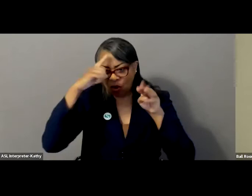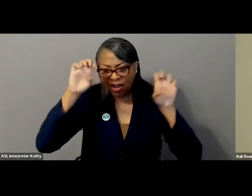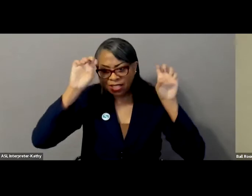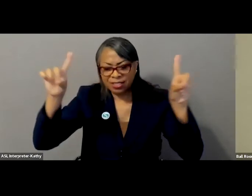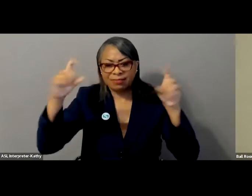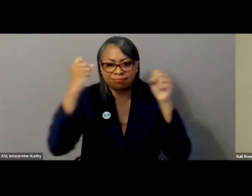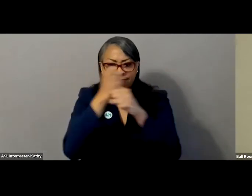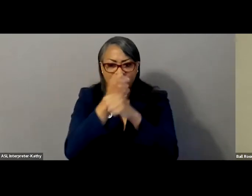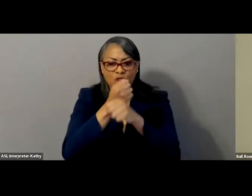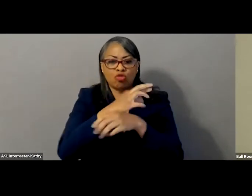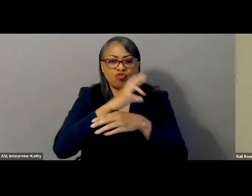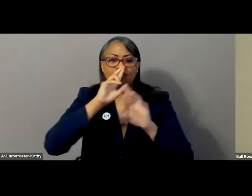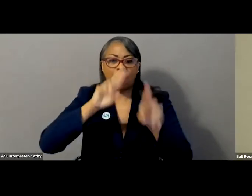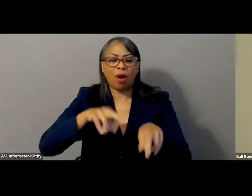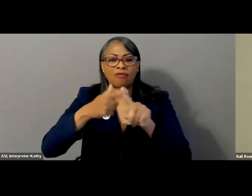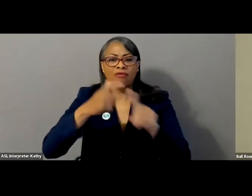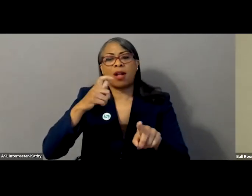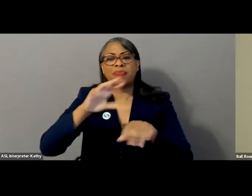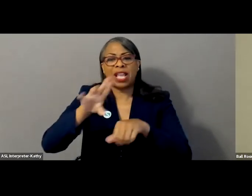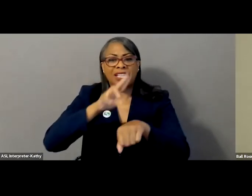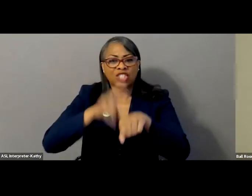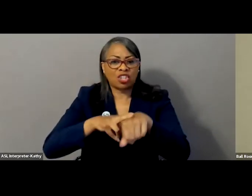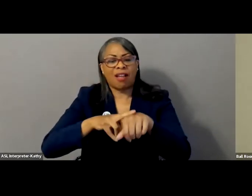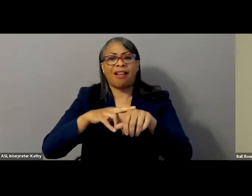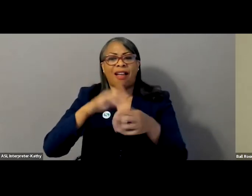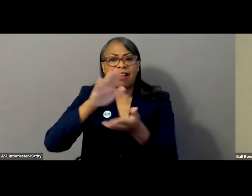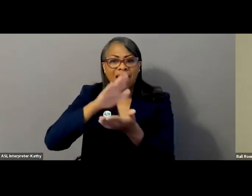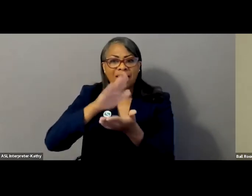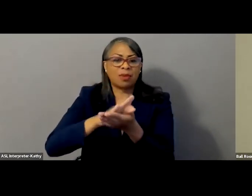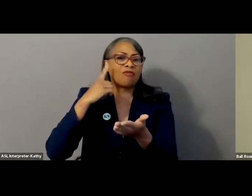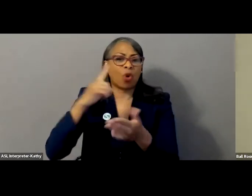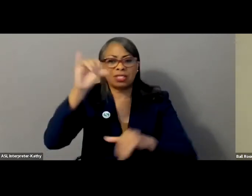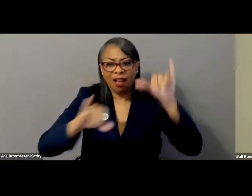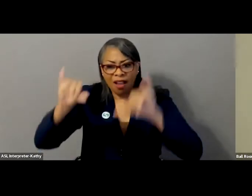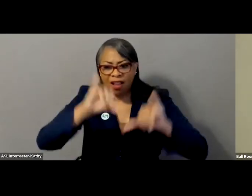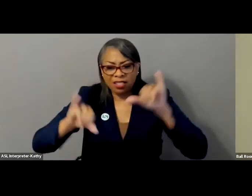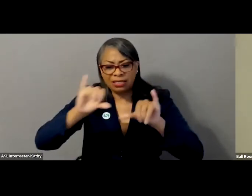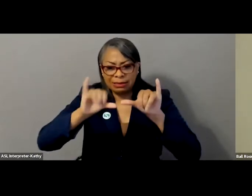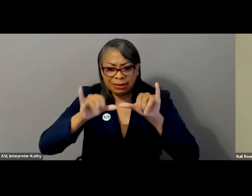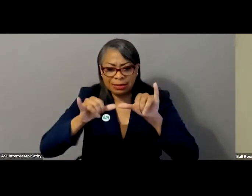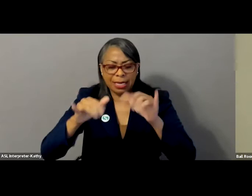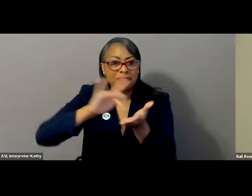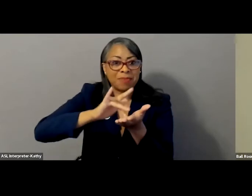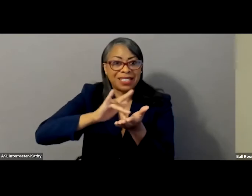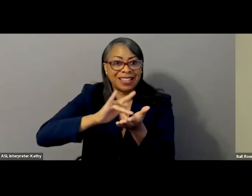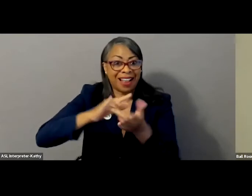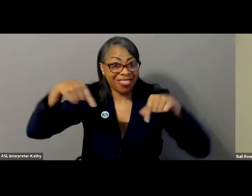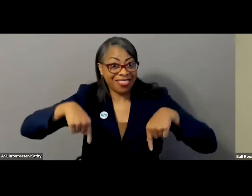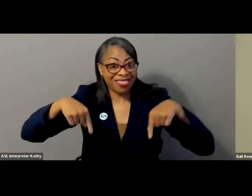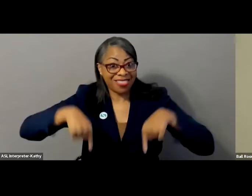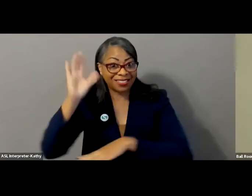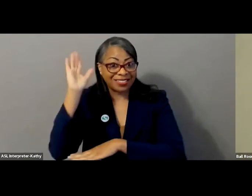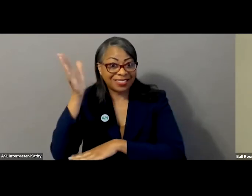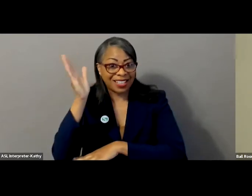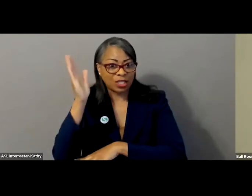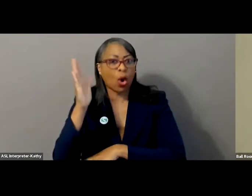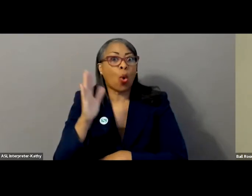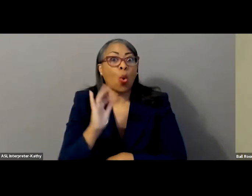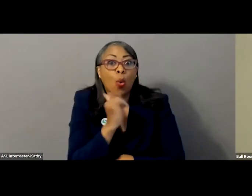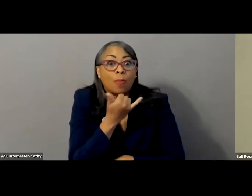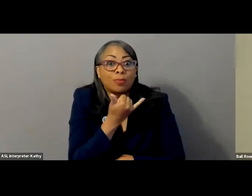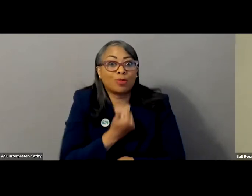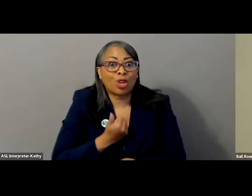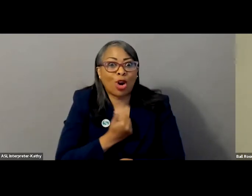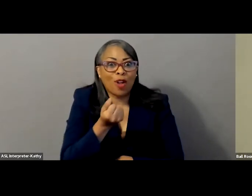from the National Academies of Science, Engineering, and Medicine. In this session, we have the wonderful, give you a preview